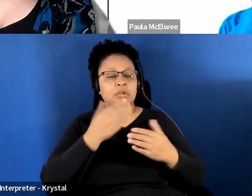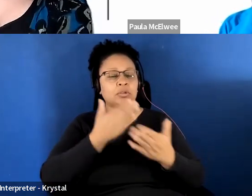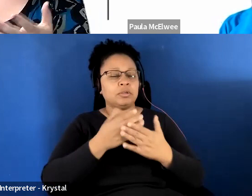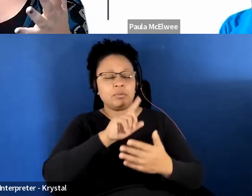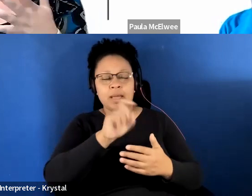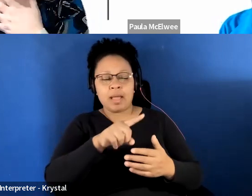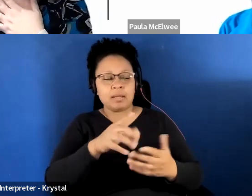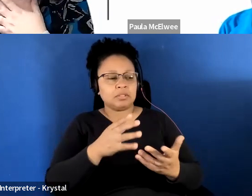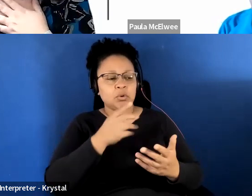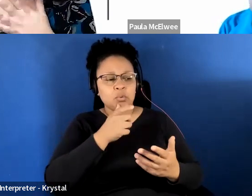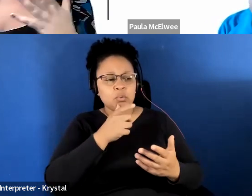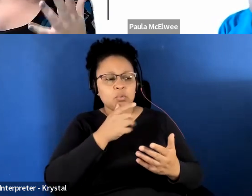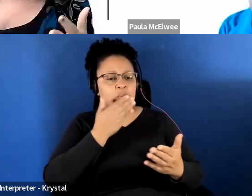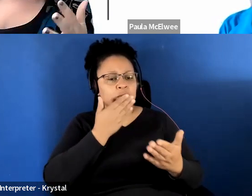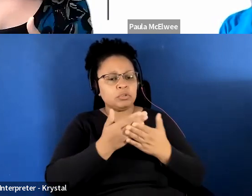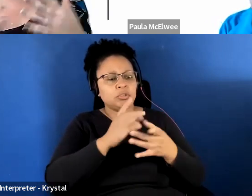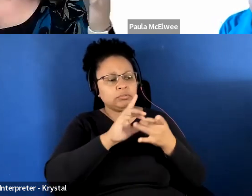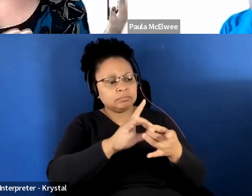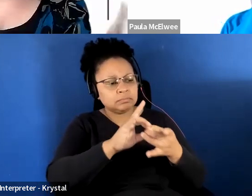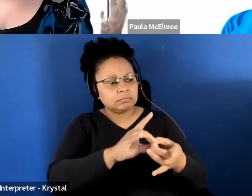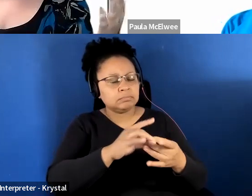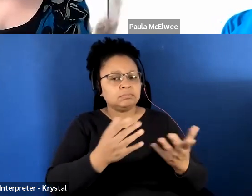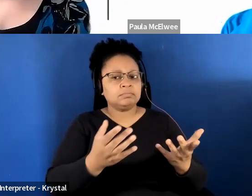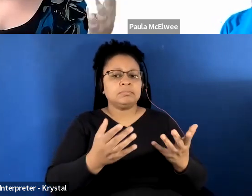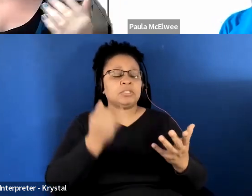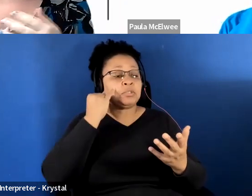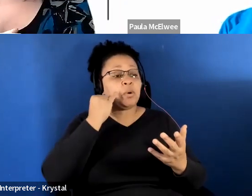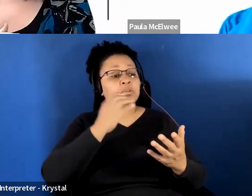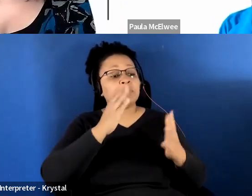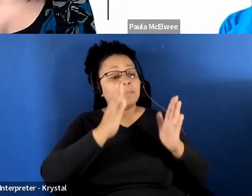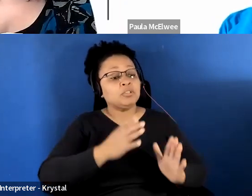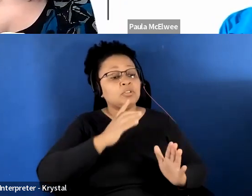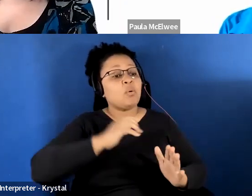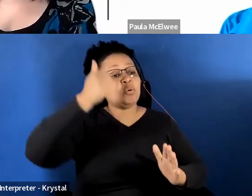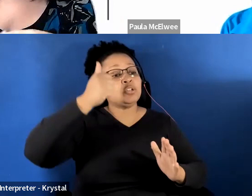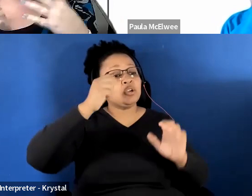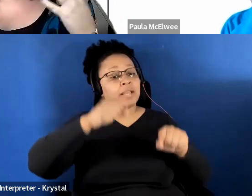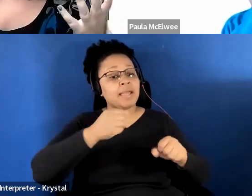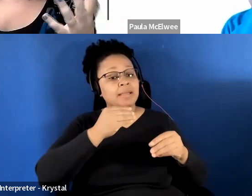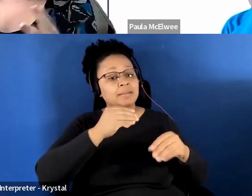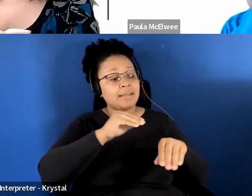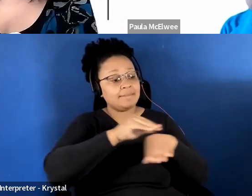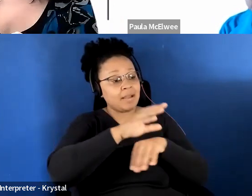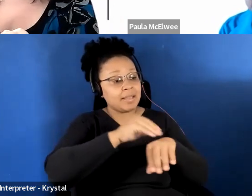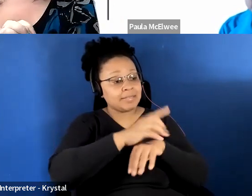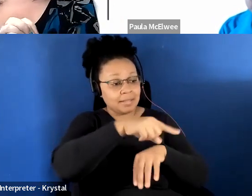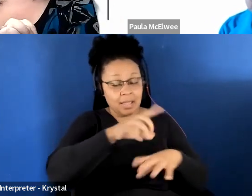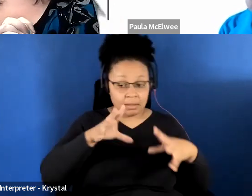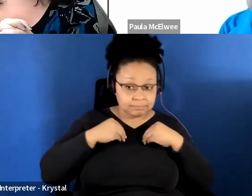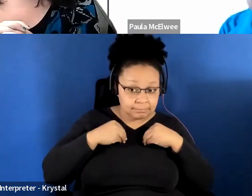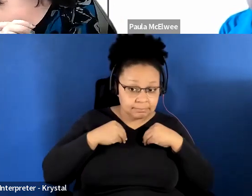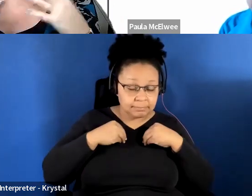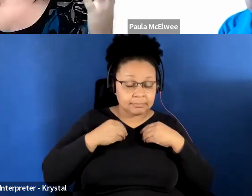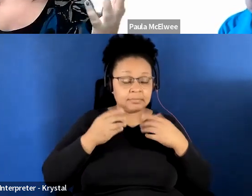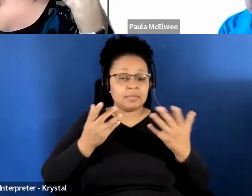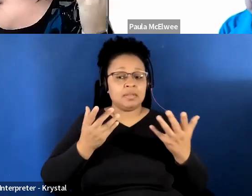most? Is it easier for them to hear advice from someone that's older than them? Or, Right.